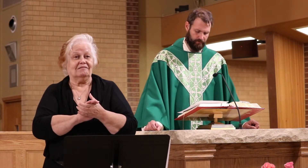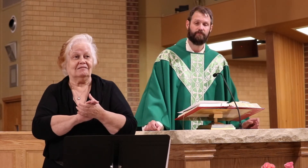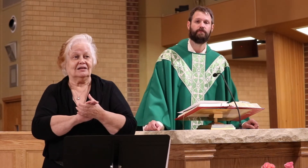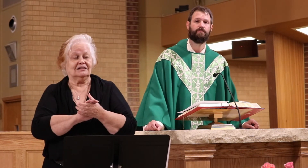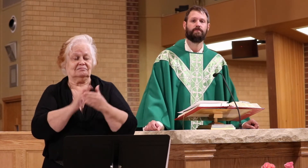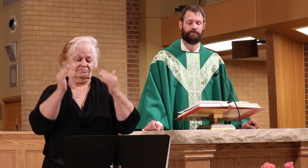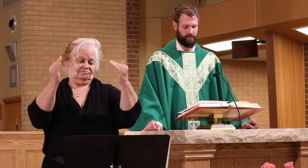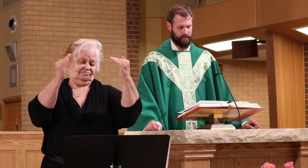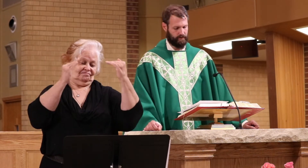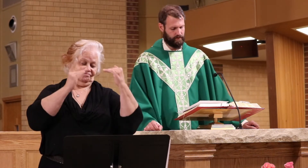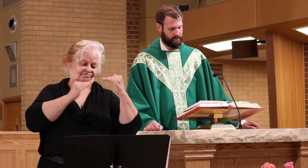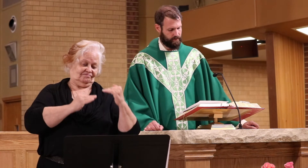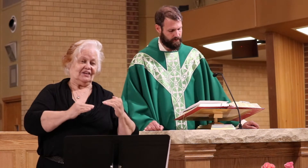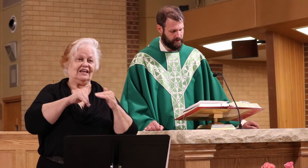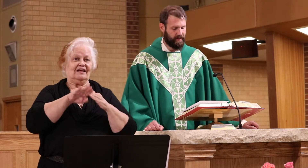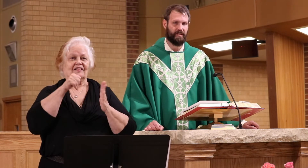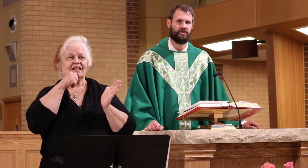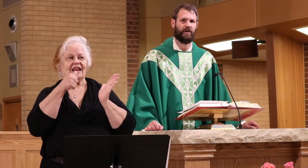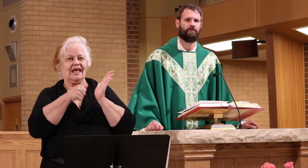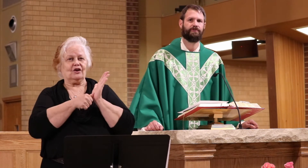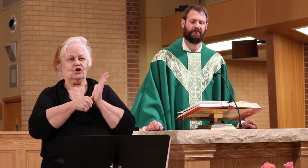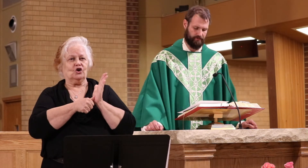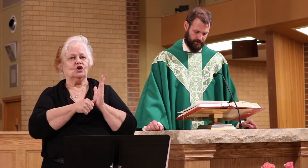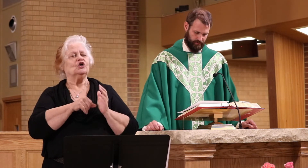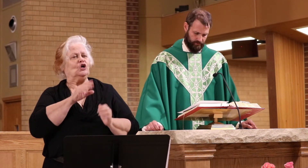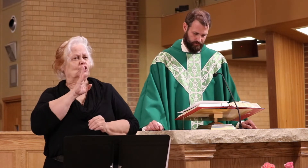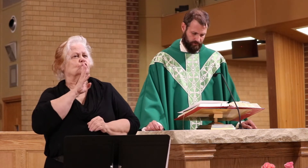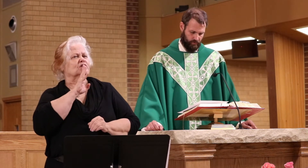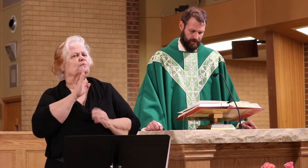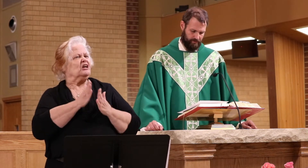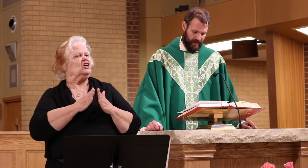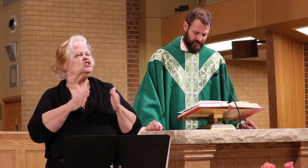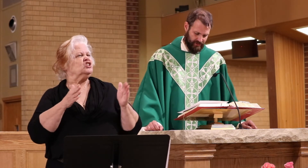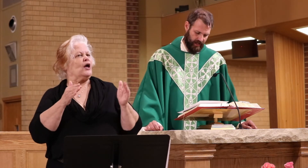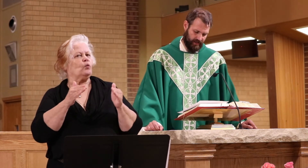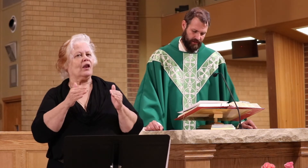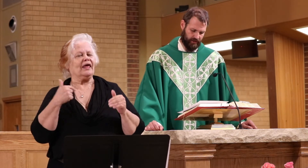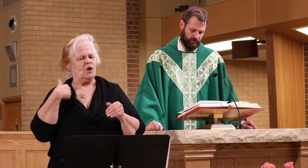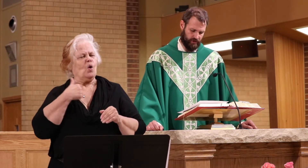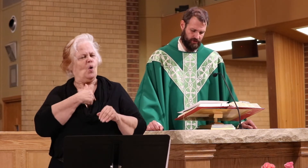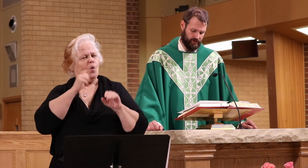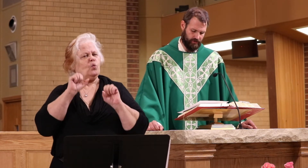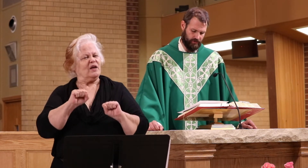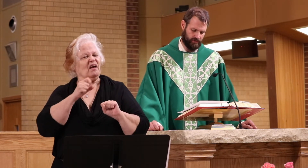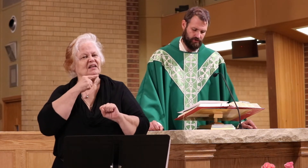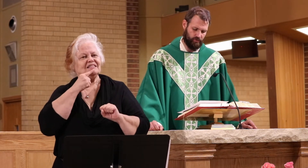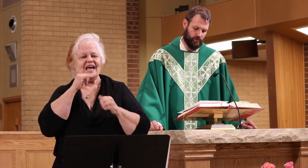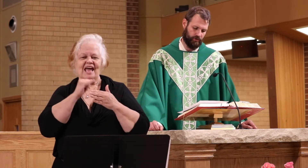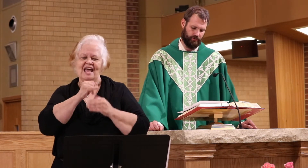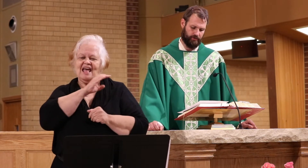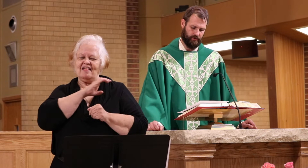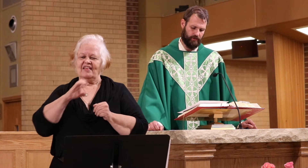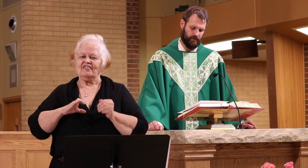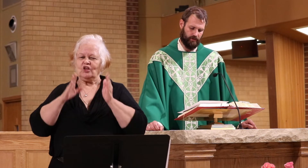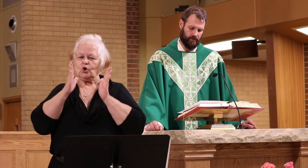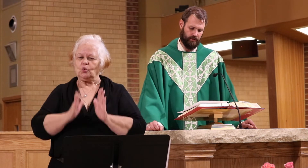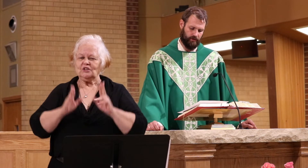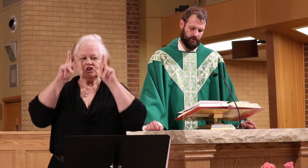Further down, to speak in general terms, we may say that the Christian is to the